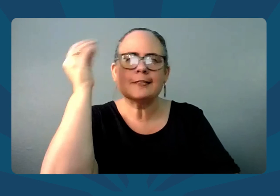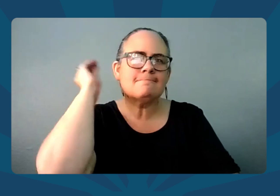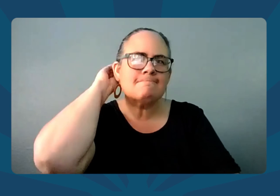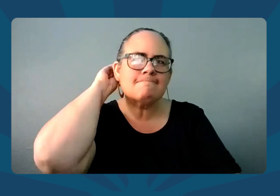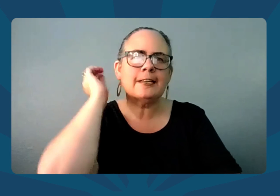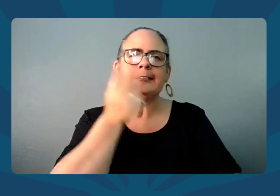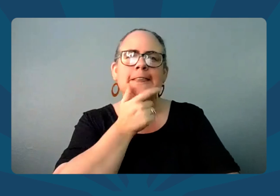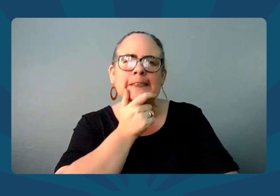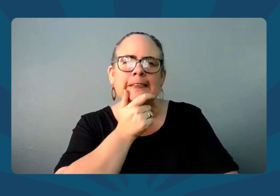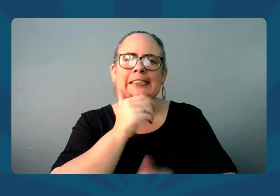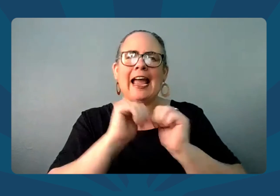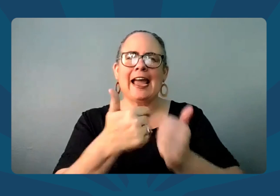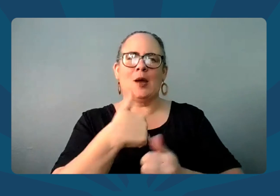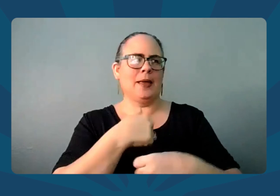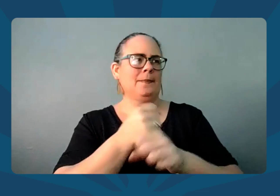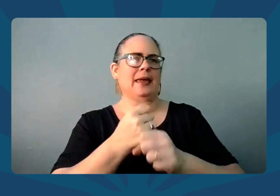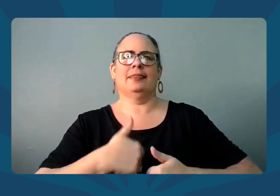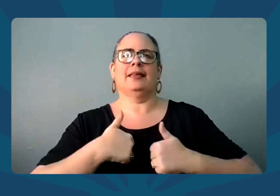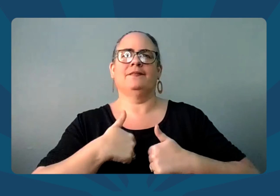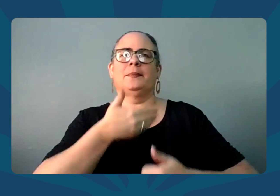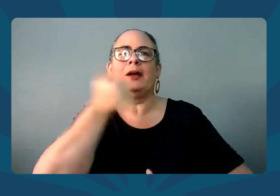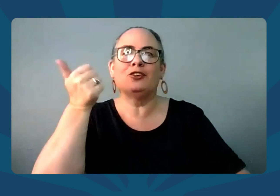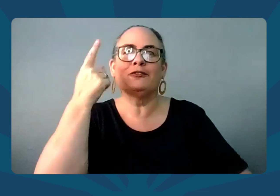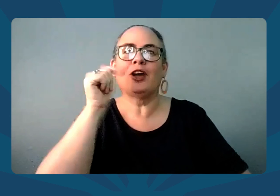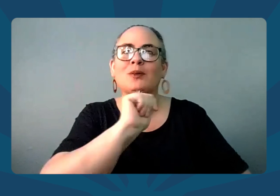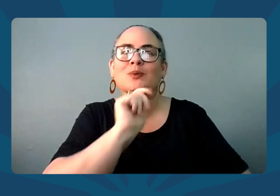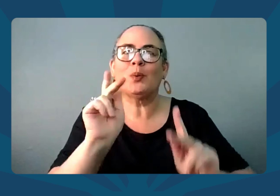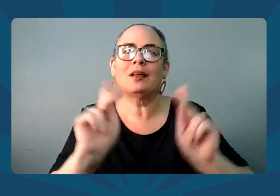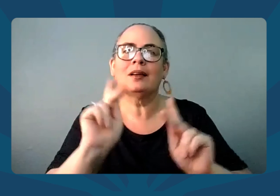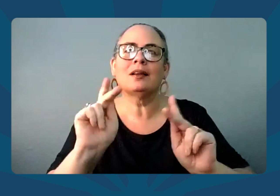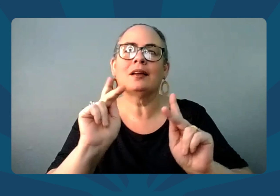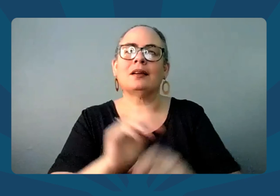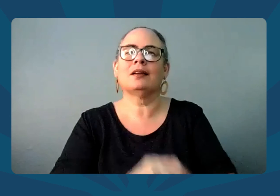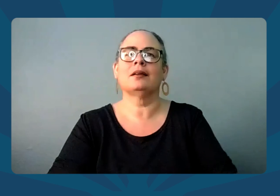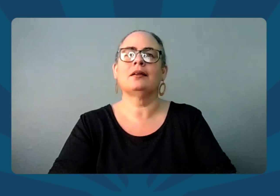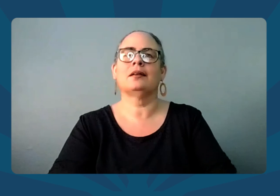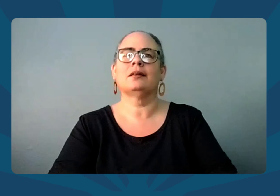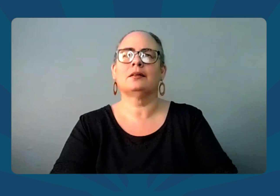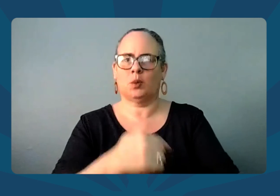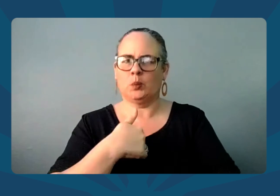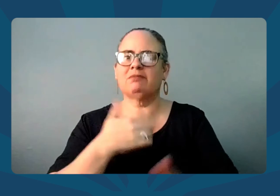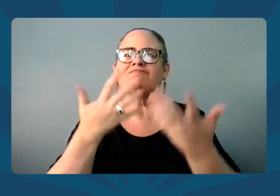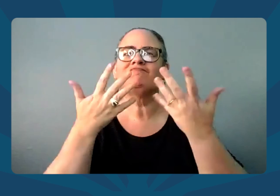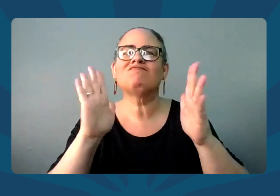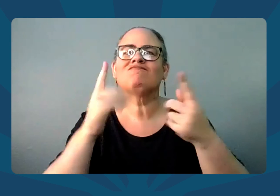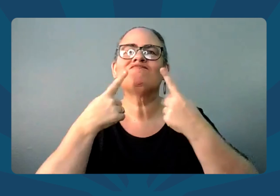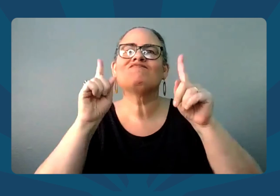as an Arizona Corporation Commissioner, I walked into the office every day with one thing on my